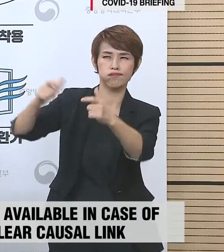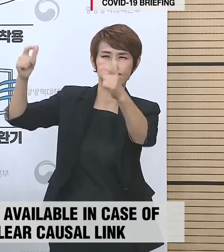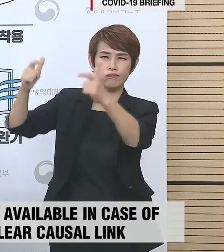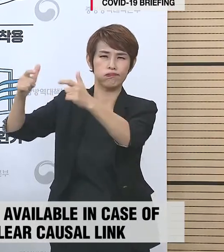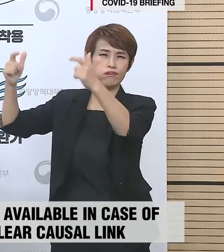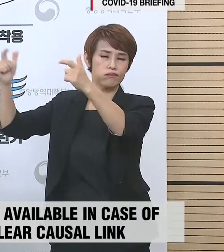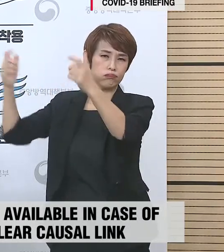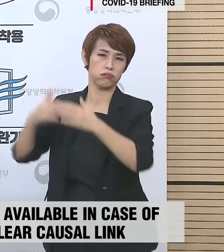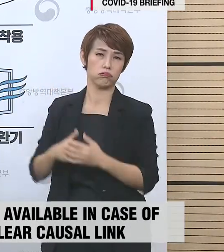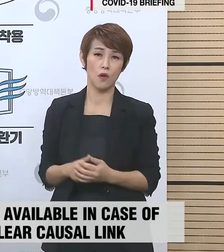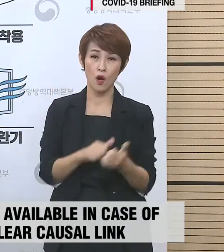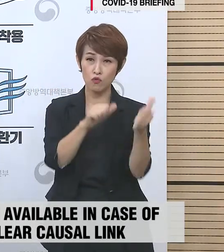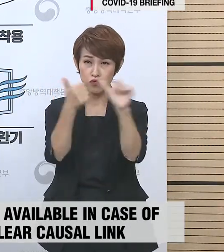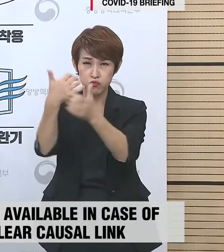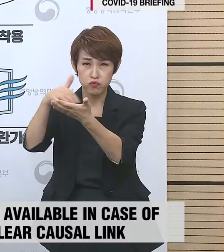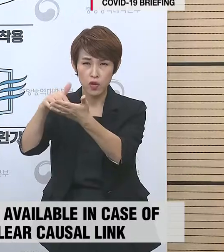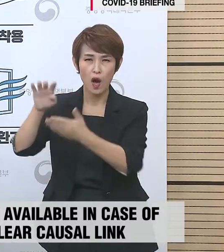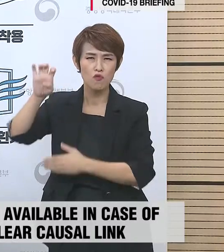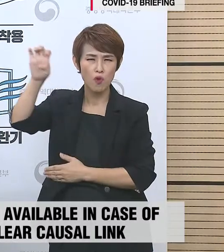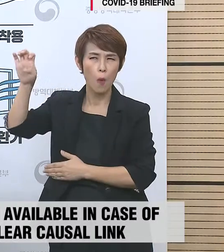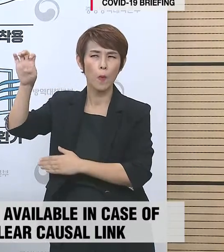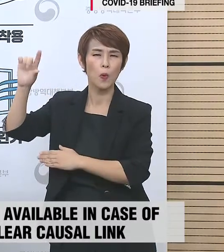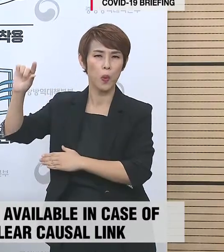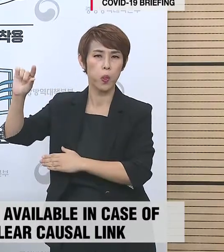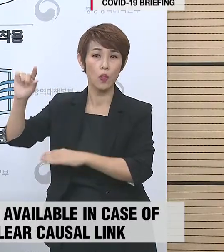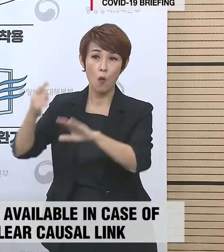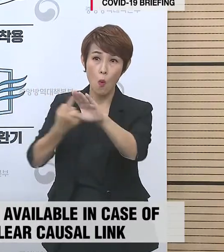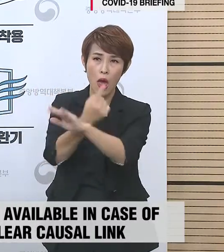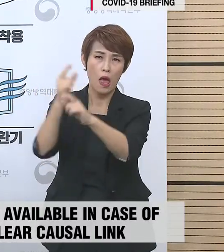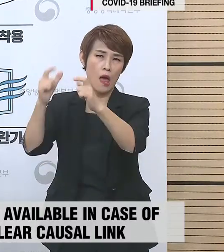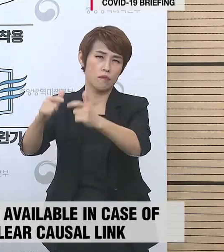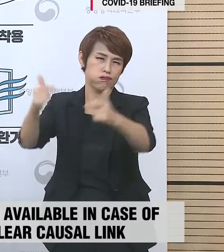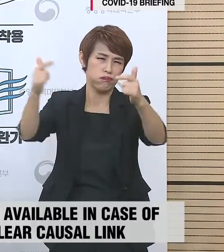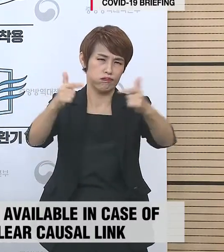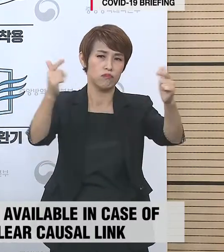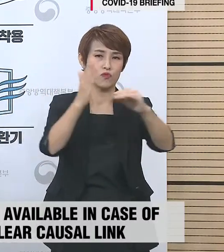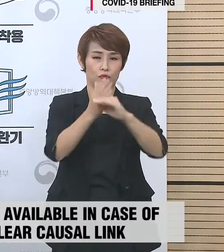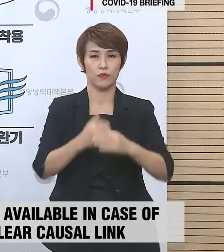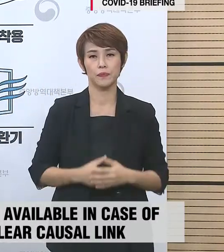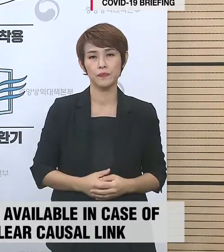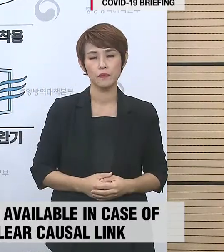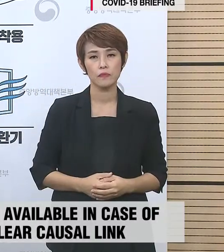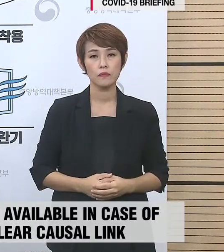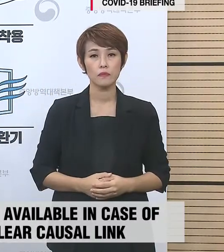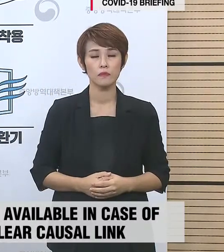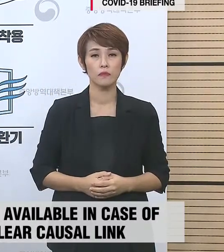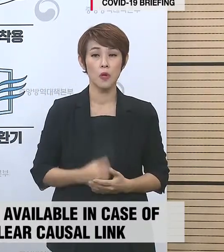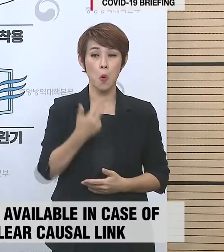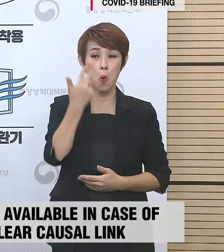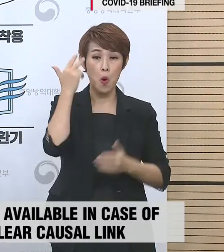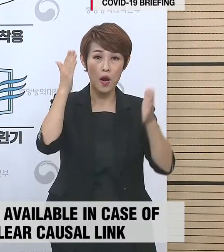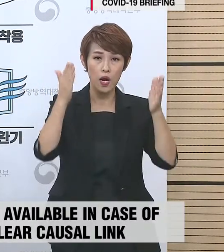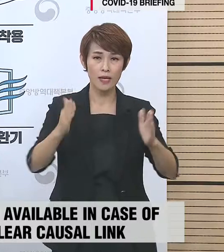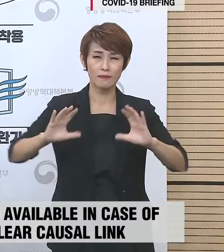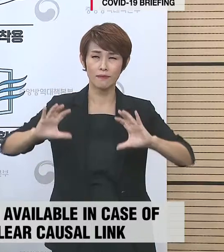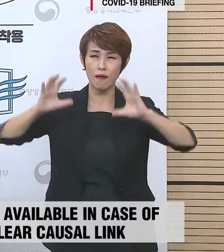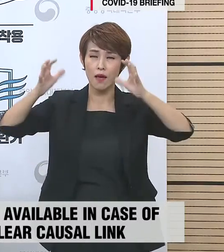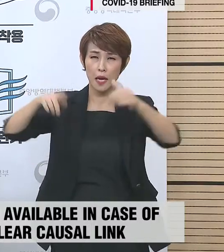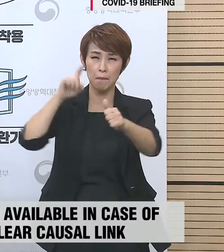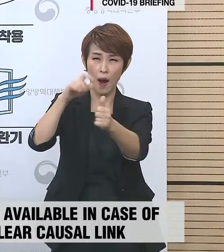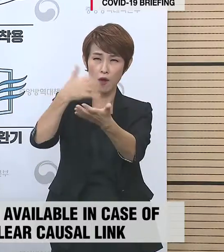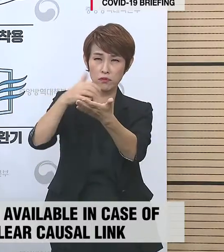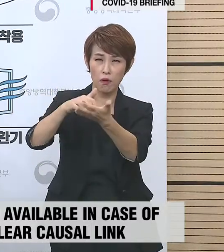and especially surrounding the Americas, and also the Pacific region, and also in South Asia. We are also